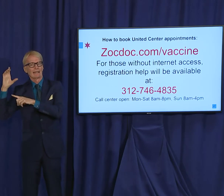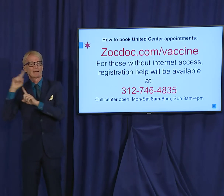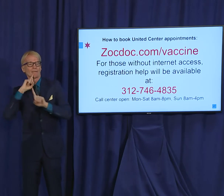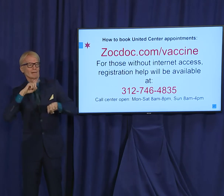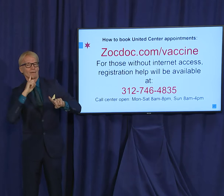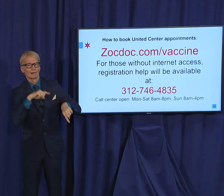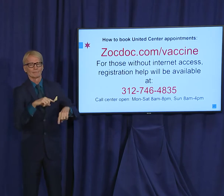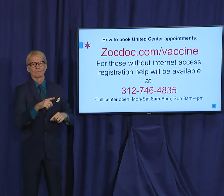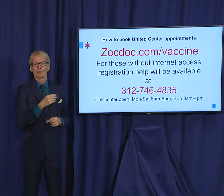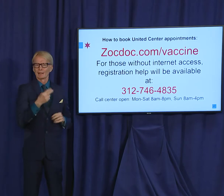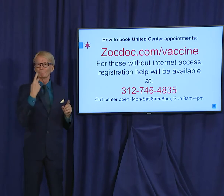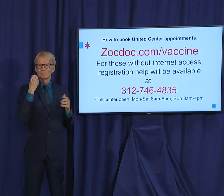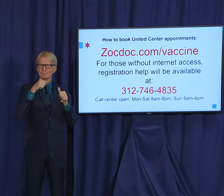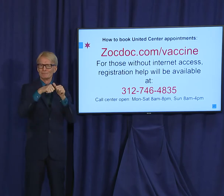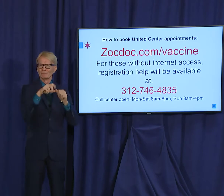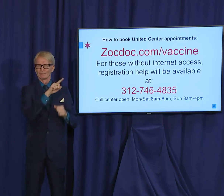but